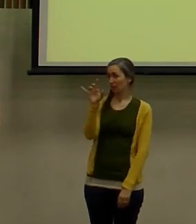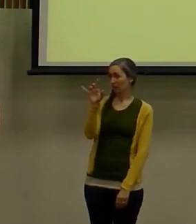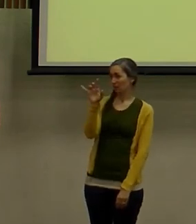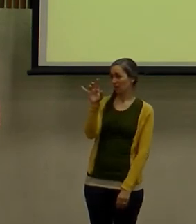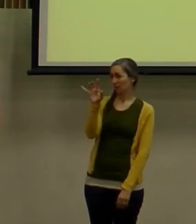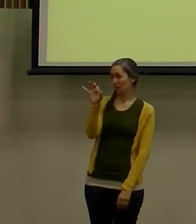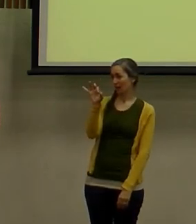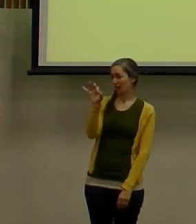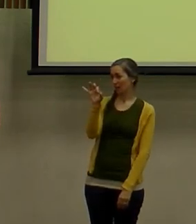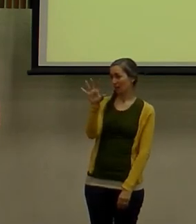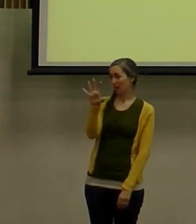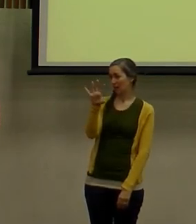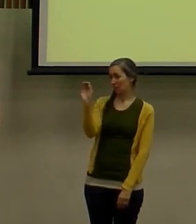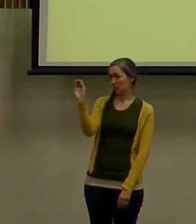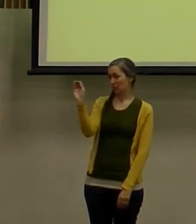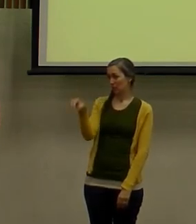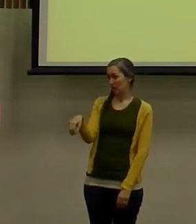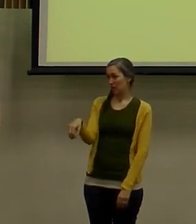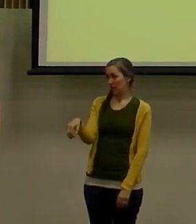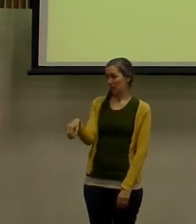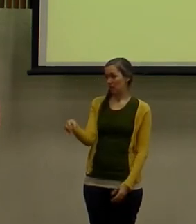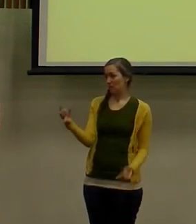95% Buddhist.